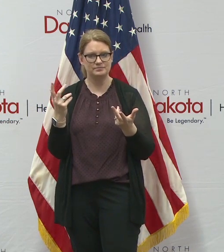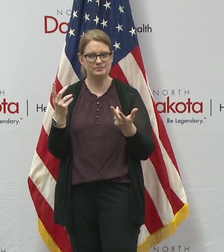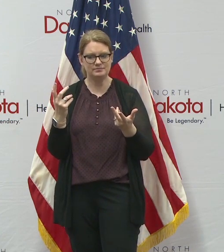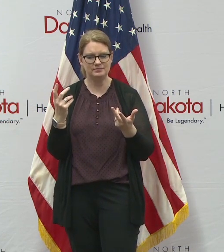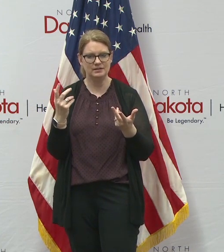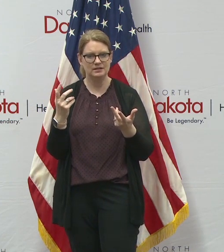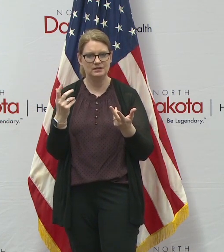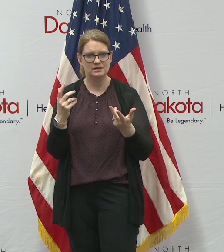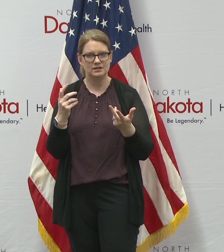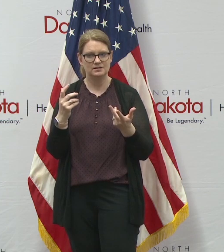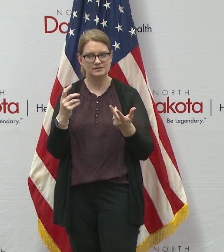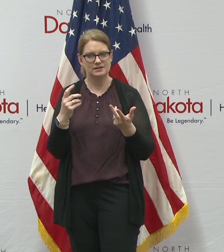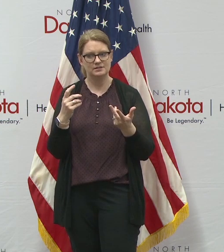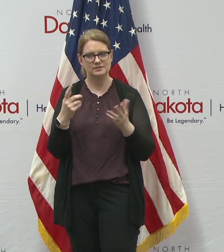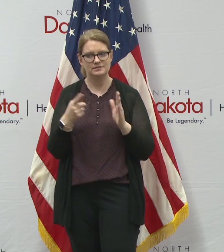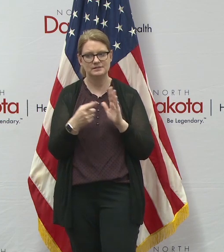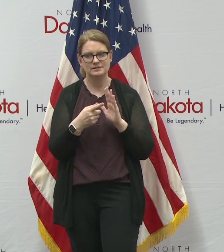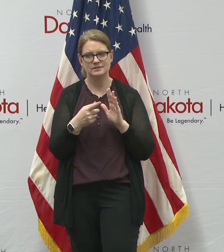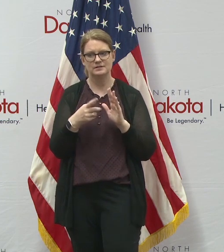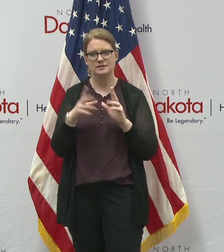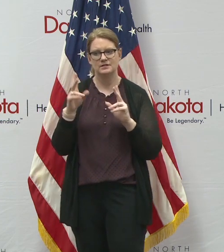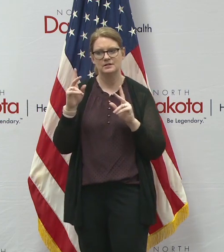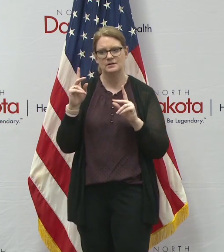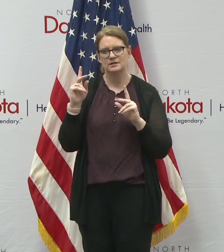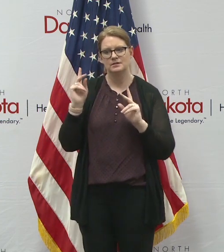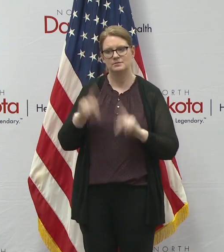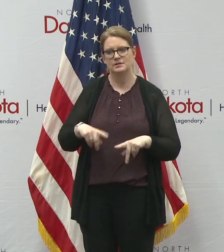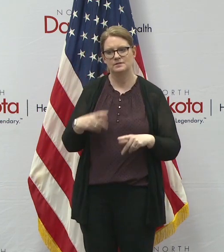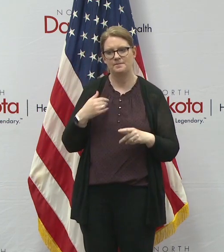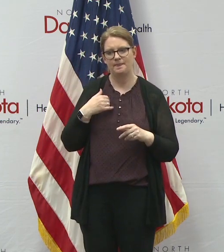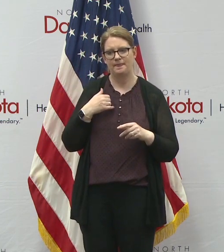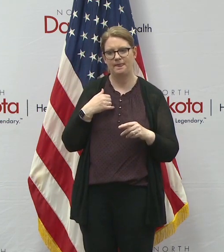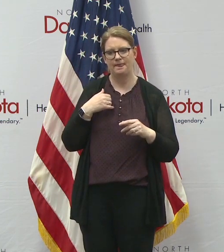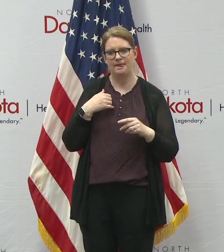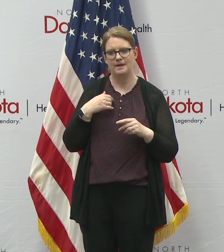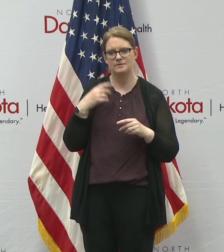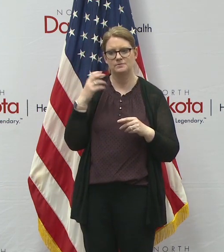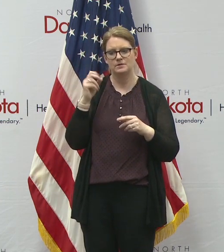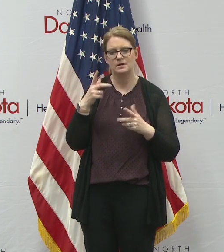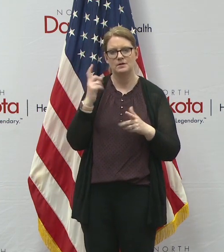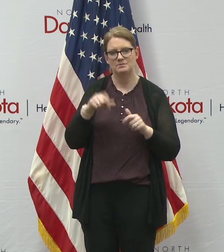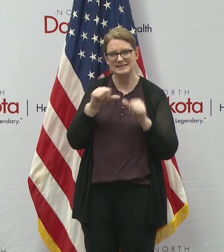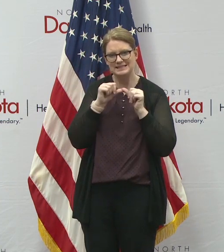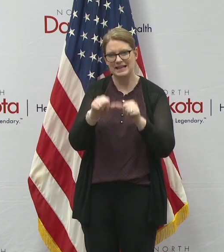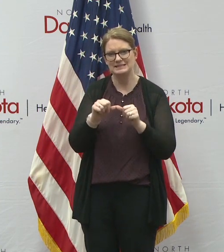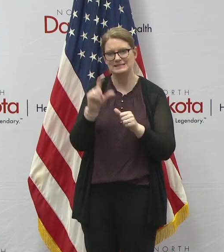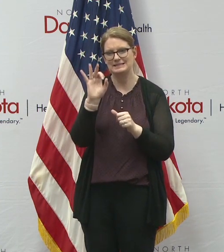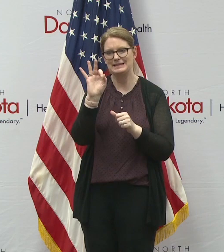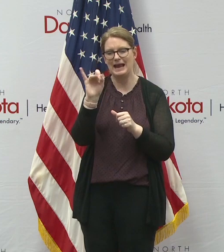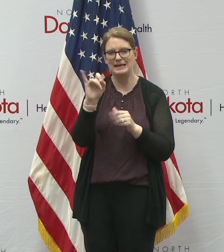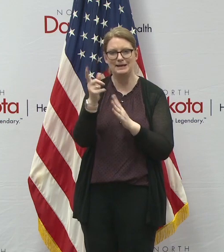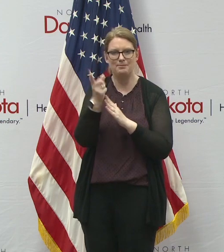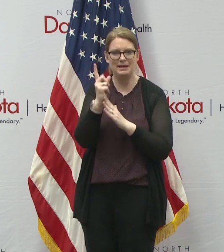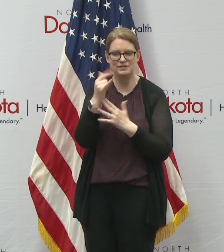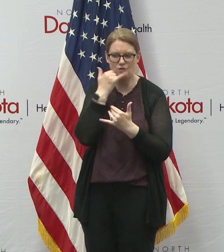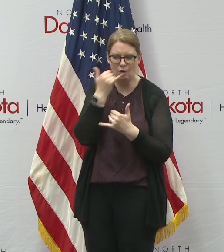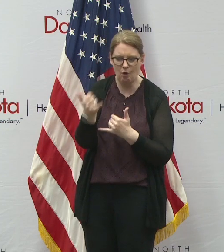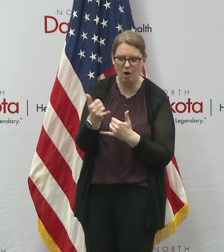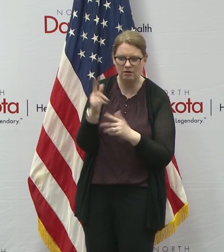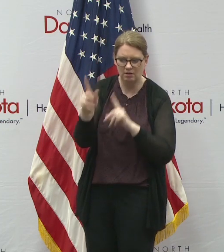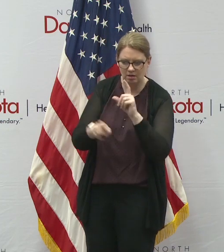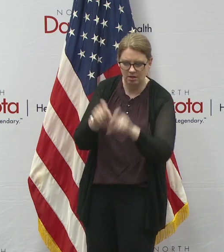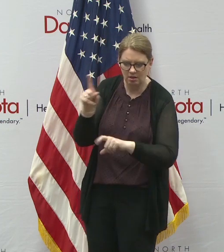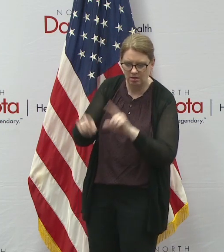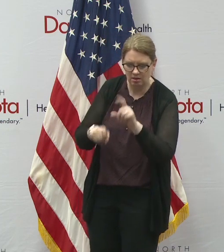when we make a call, person's making a call to do a contact tracing call might last 90 minutes, and then you say, well, this